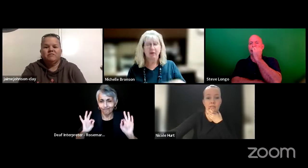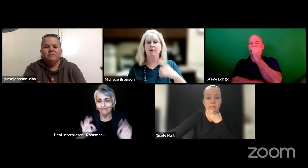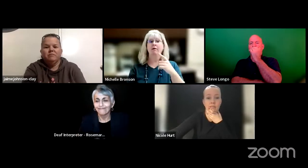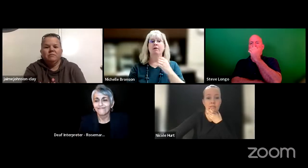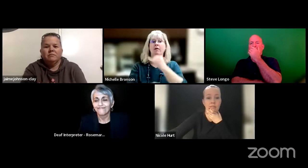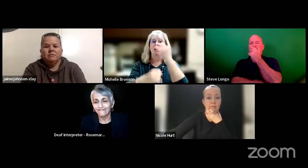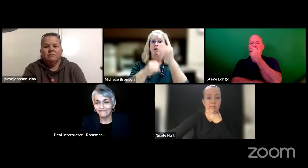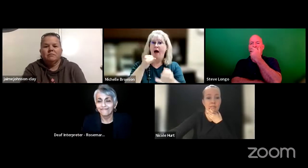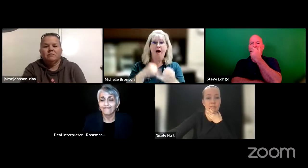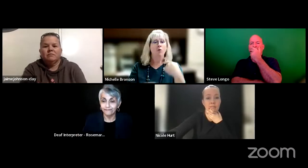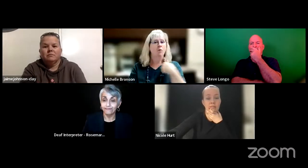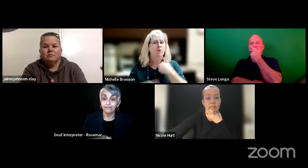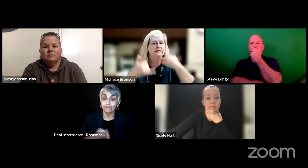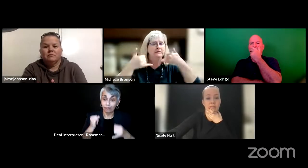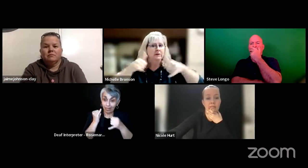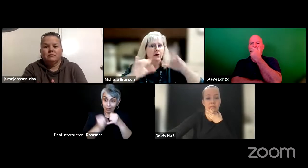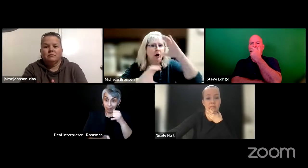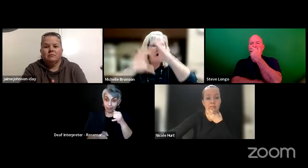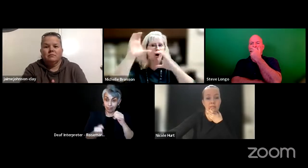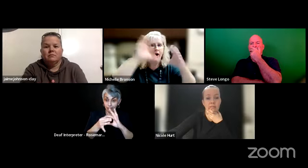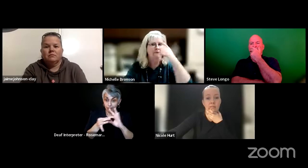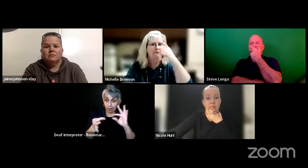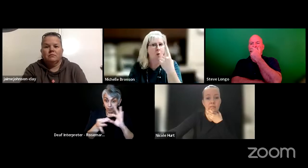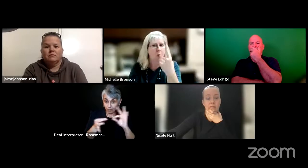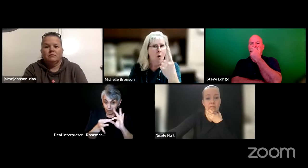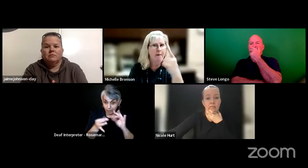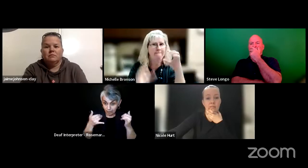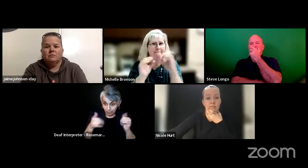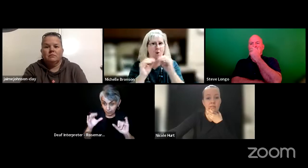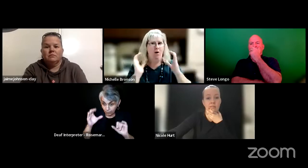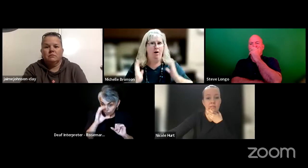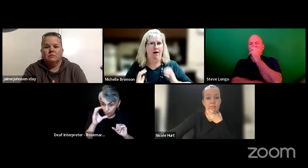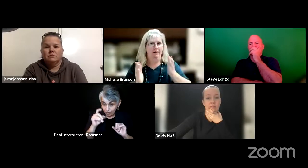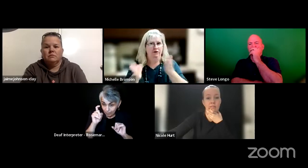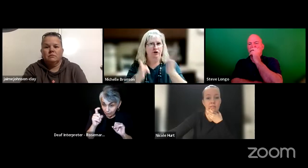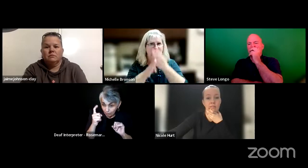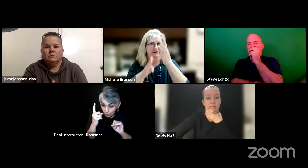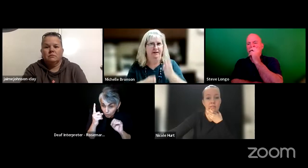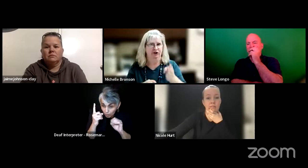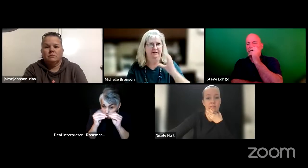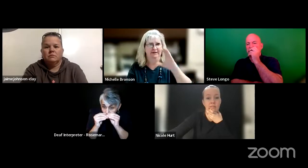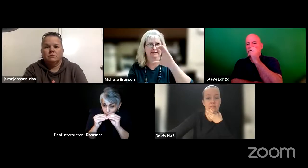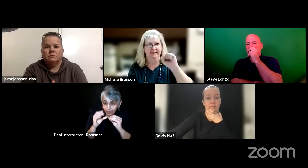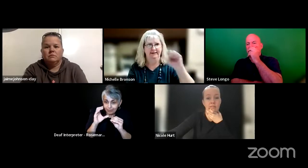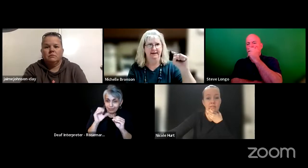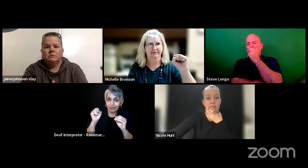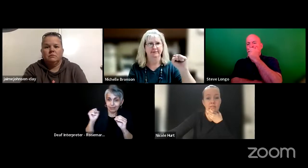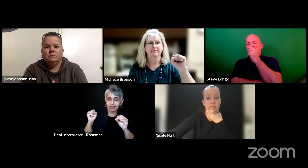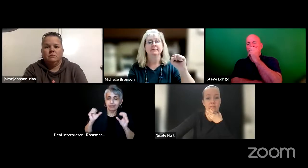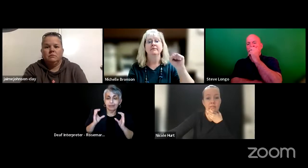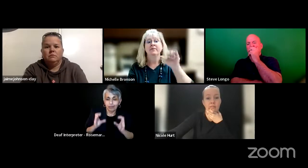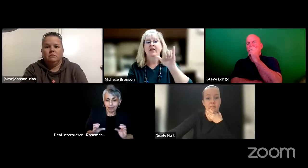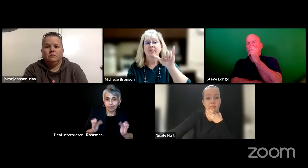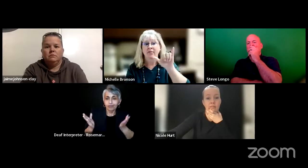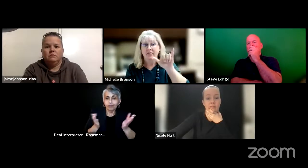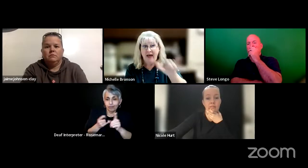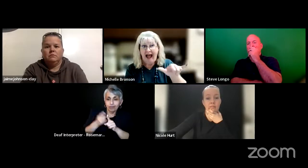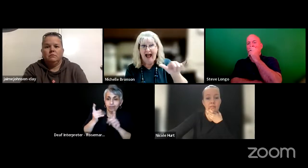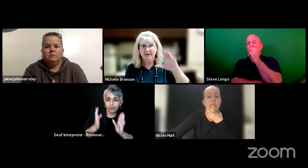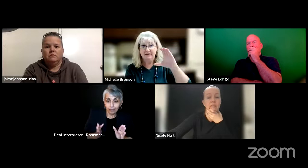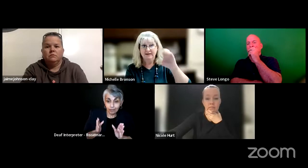be the start of a great chapter. We are still looking for 1 more client service